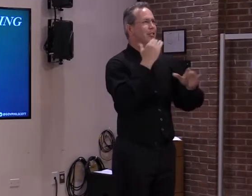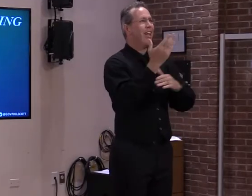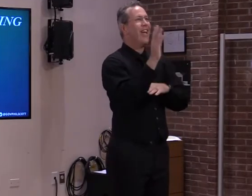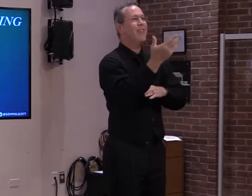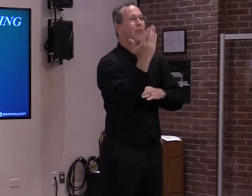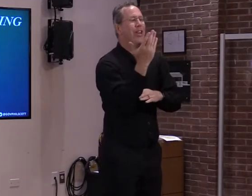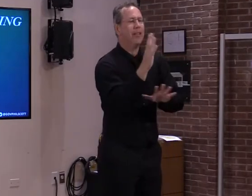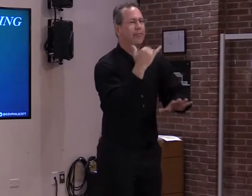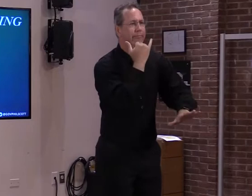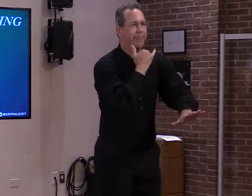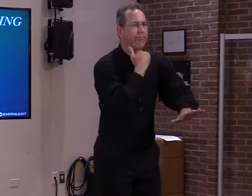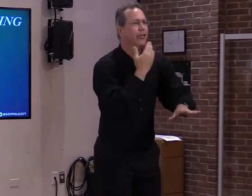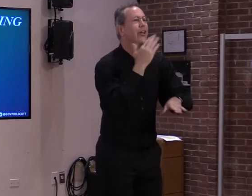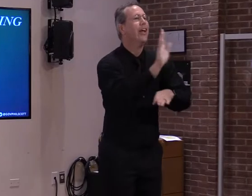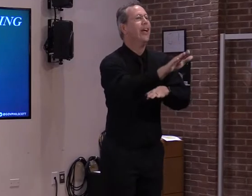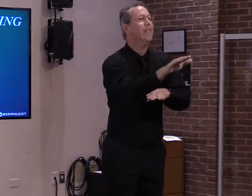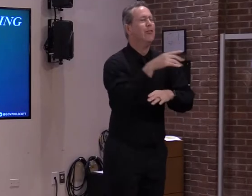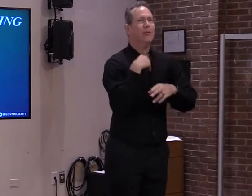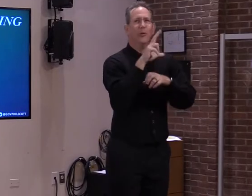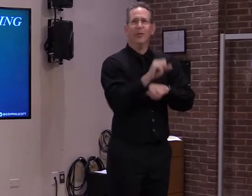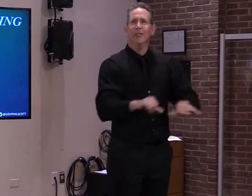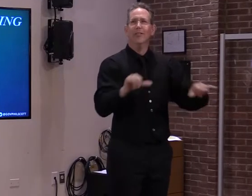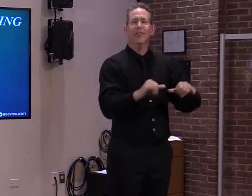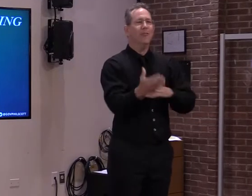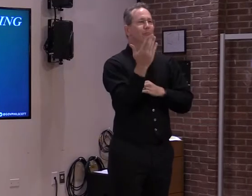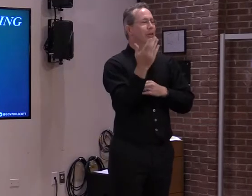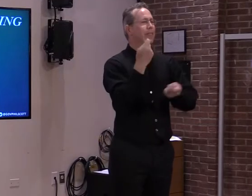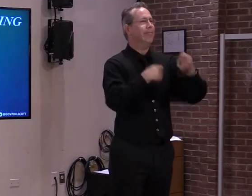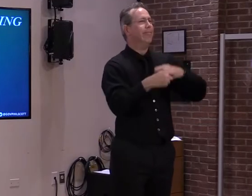governor mentioned, as of this morning, we were at